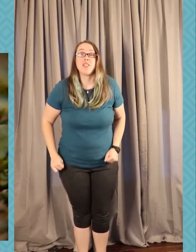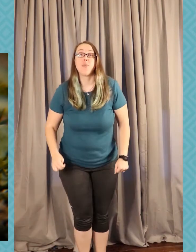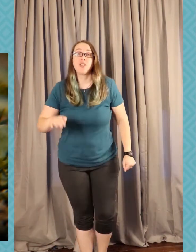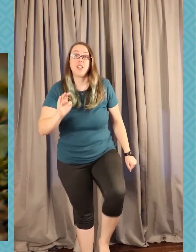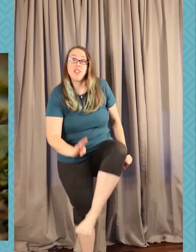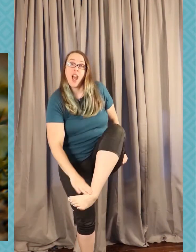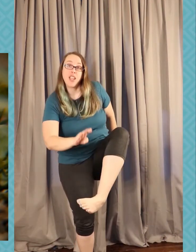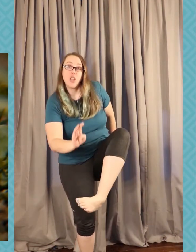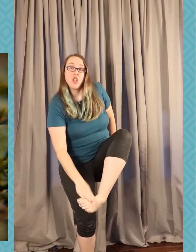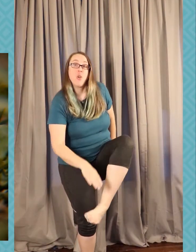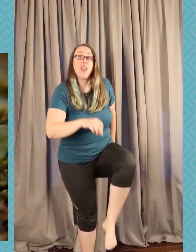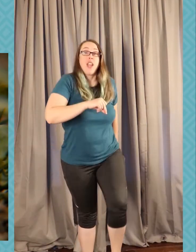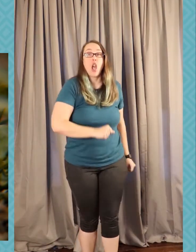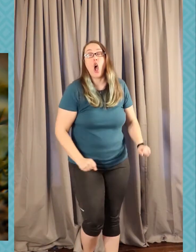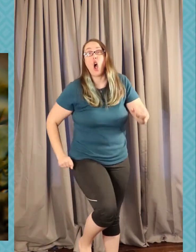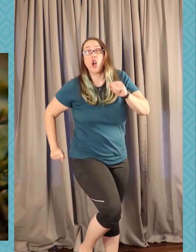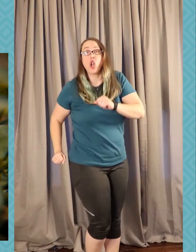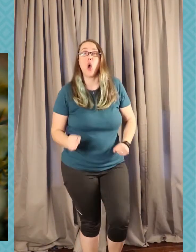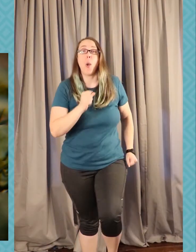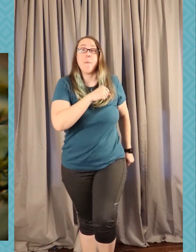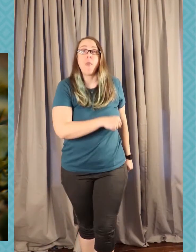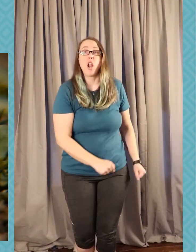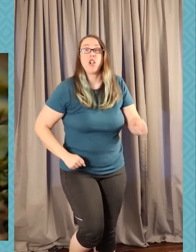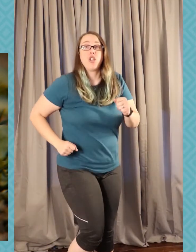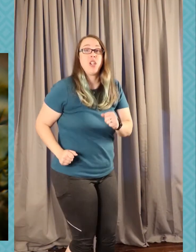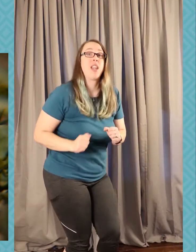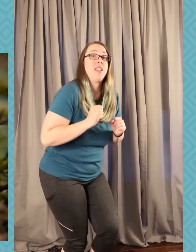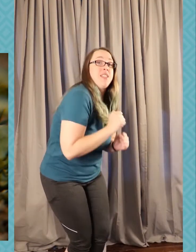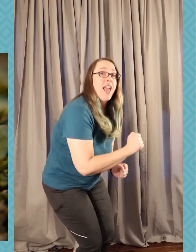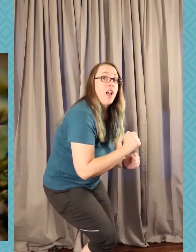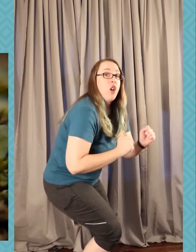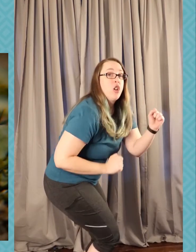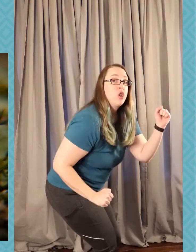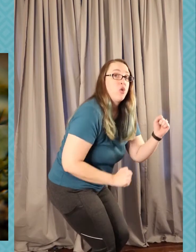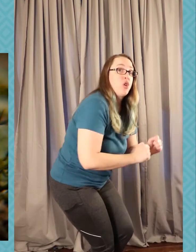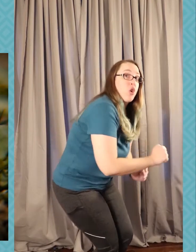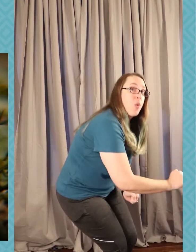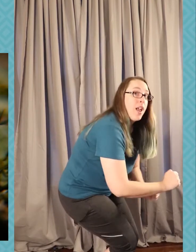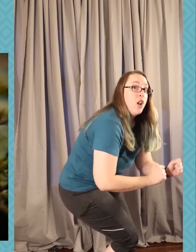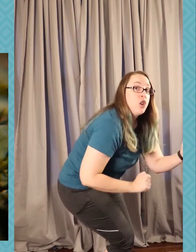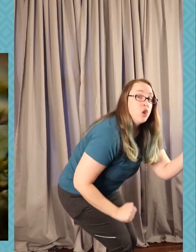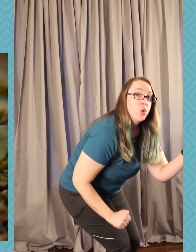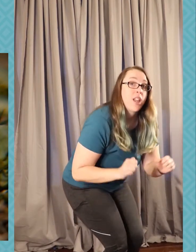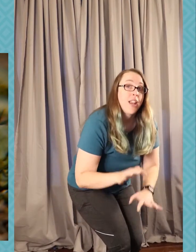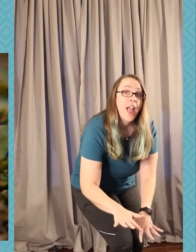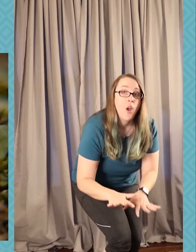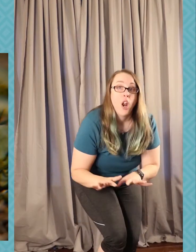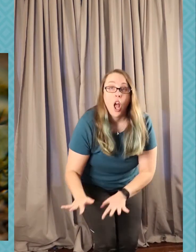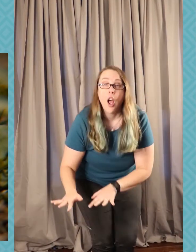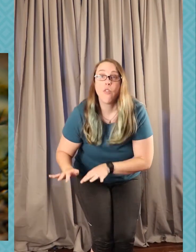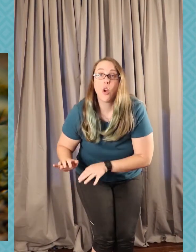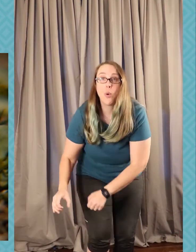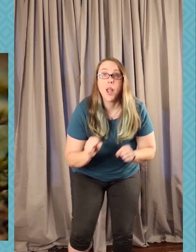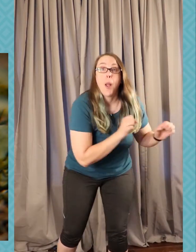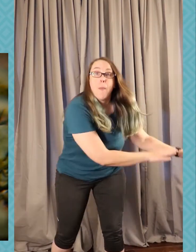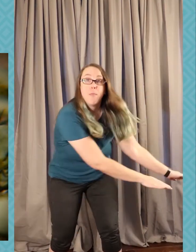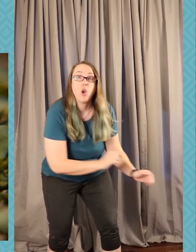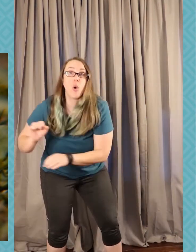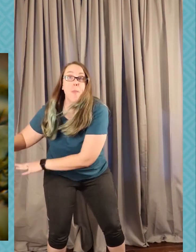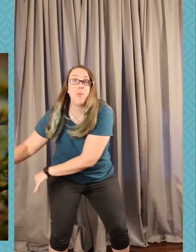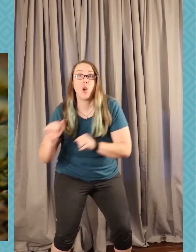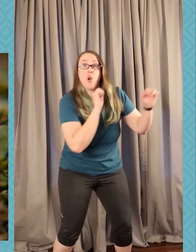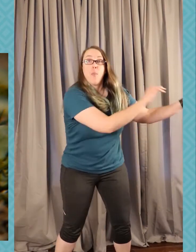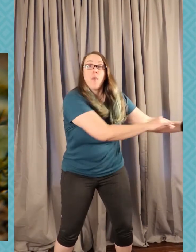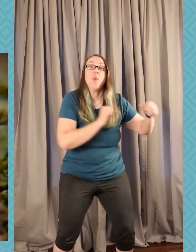little ones stop to tie his shoe and they all go marching down into the ground to get out of the rain.